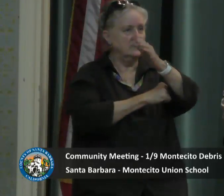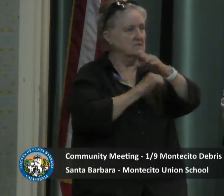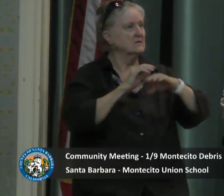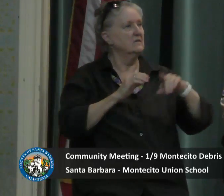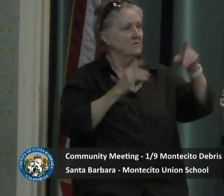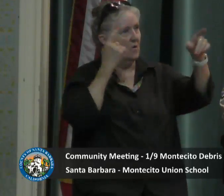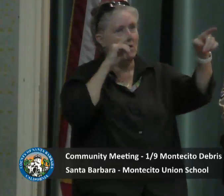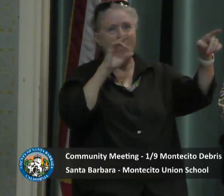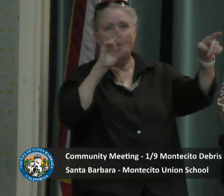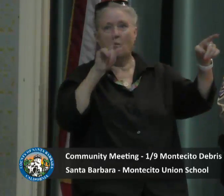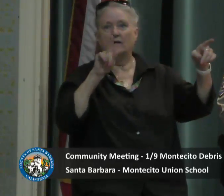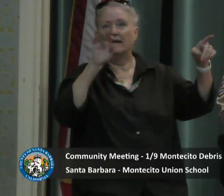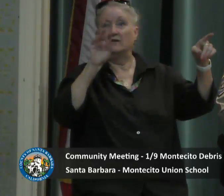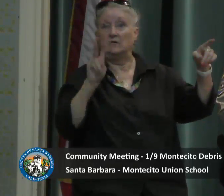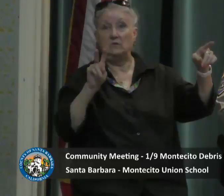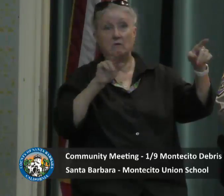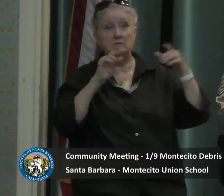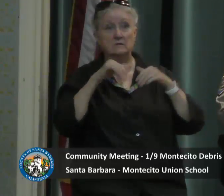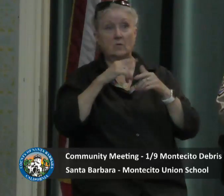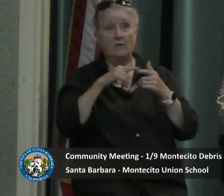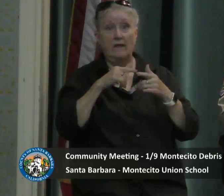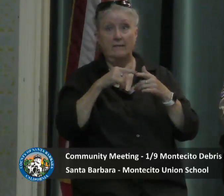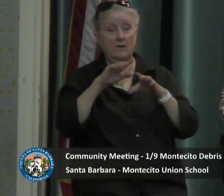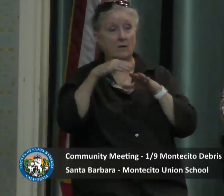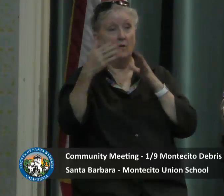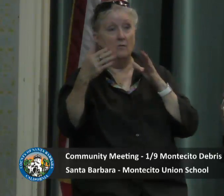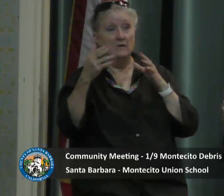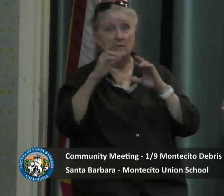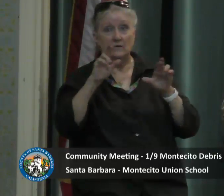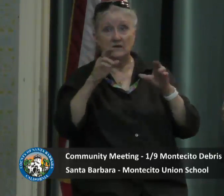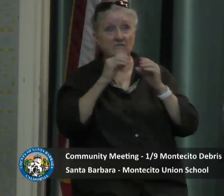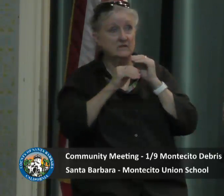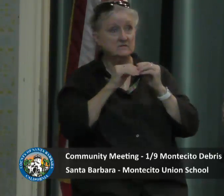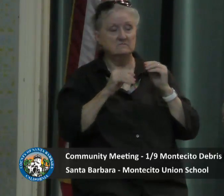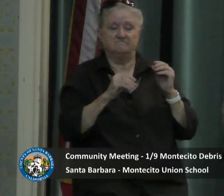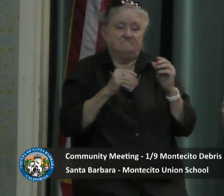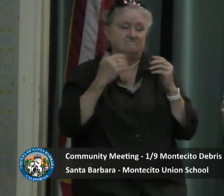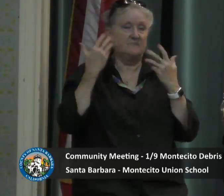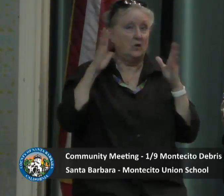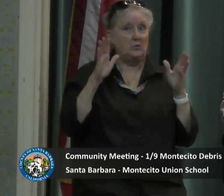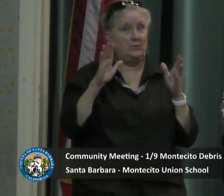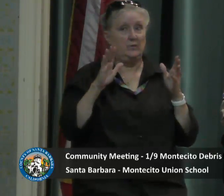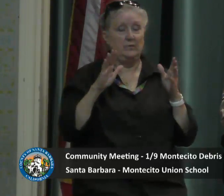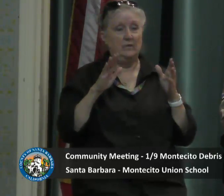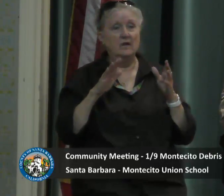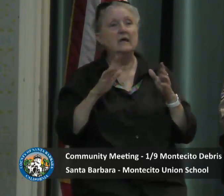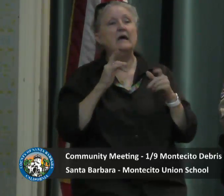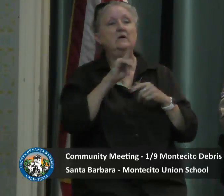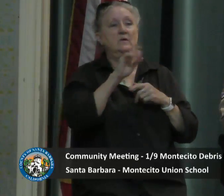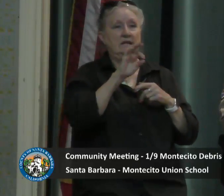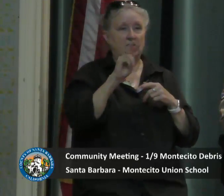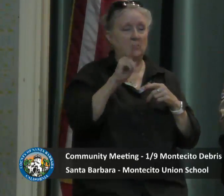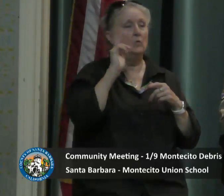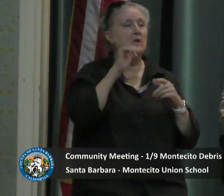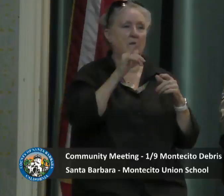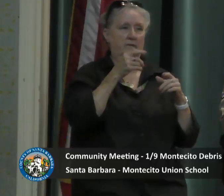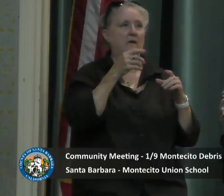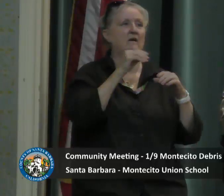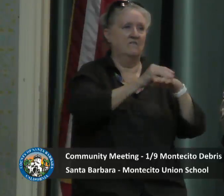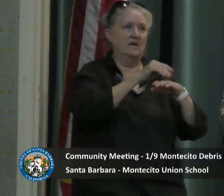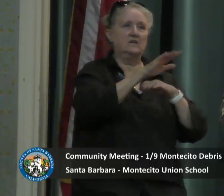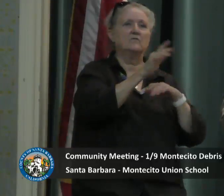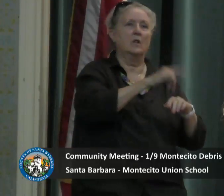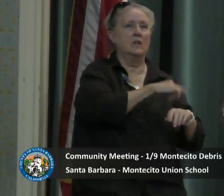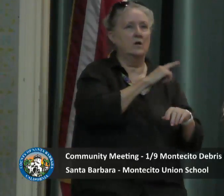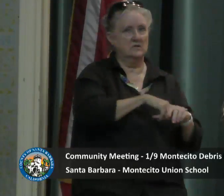192. We do not know when these bridges will be repaired, so the 192 will be impacted for quite a while